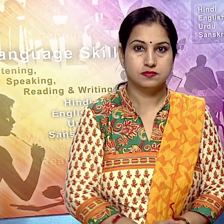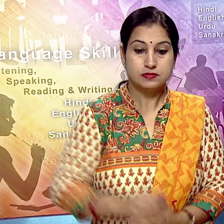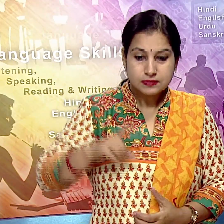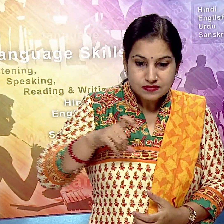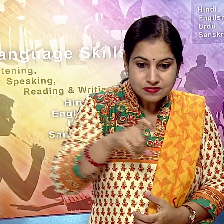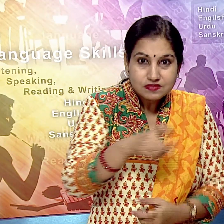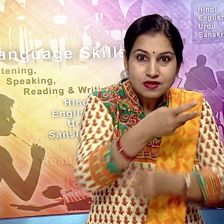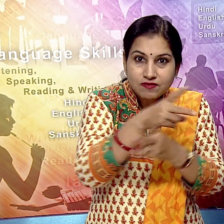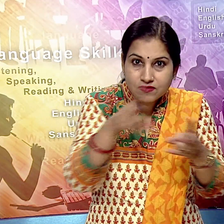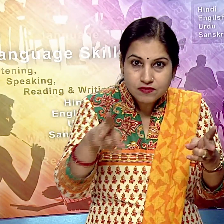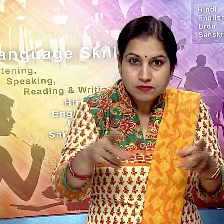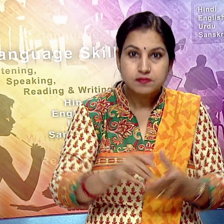insects,